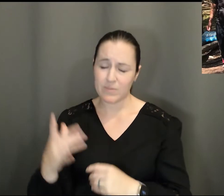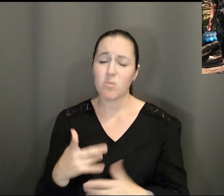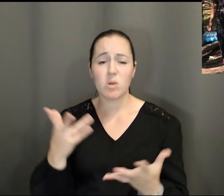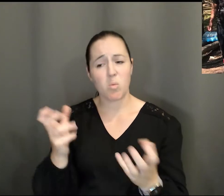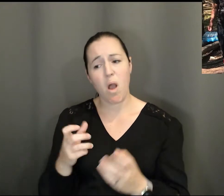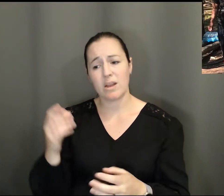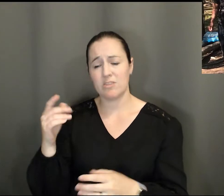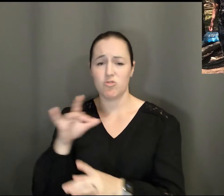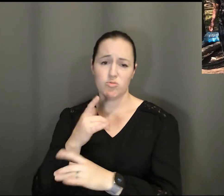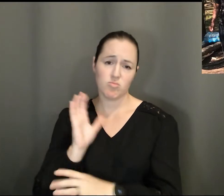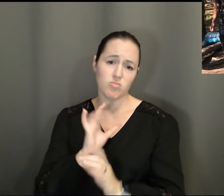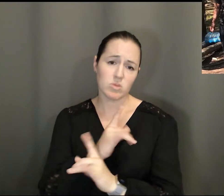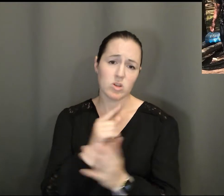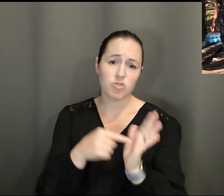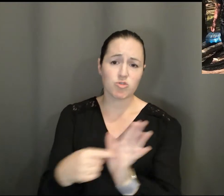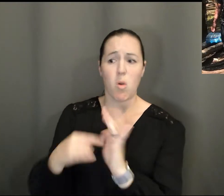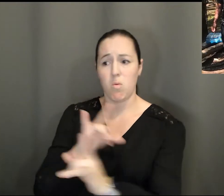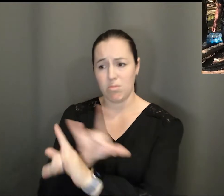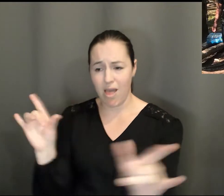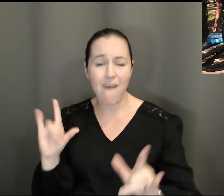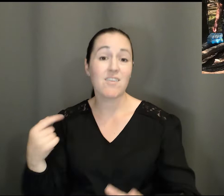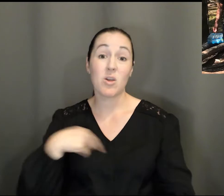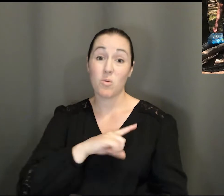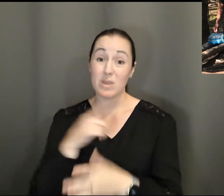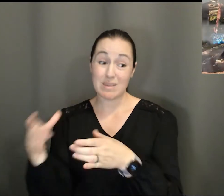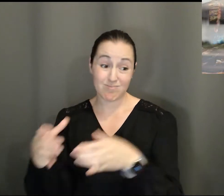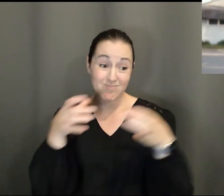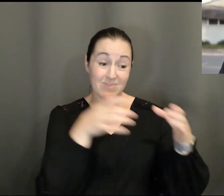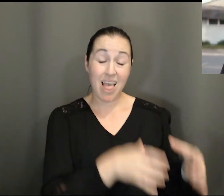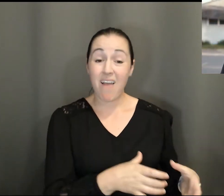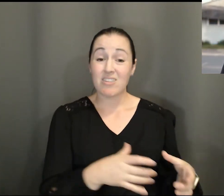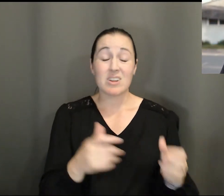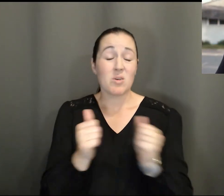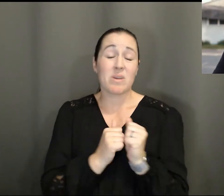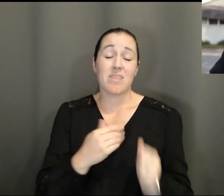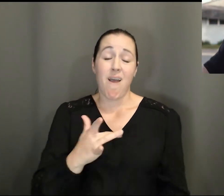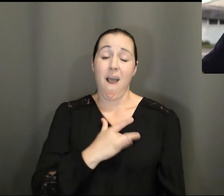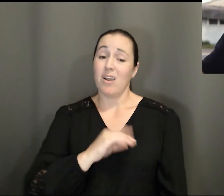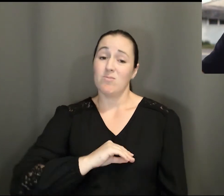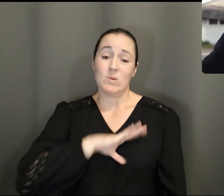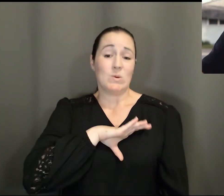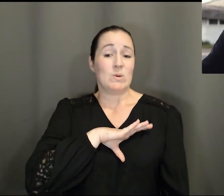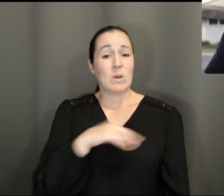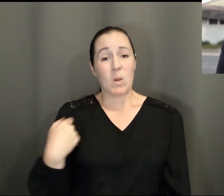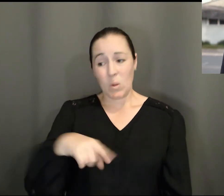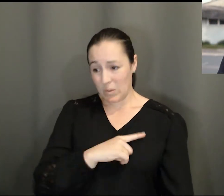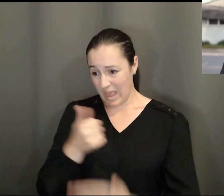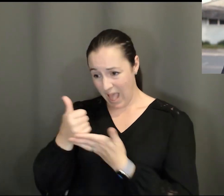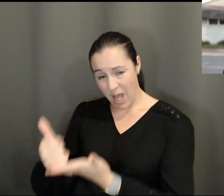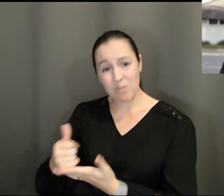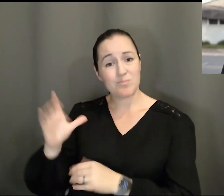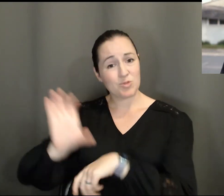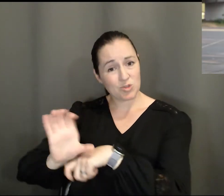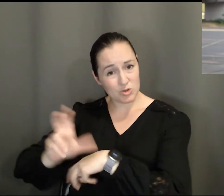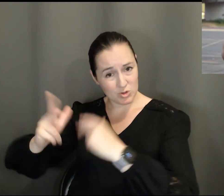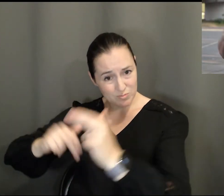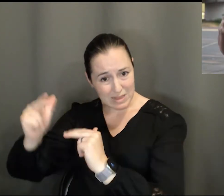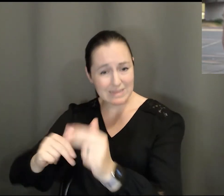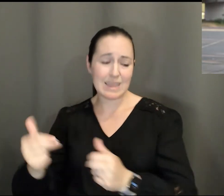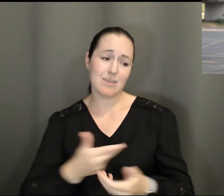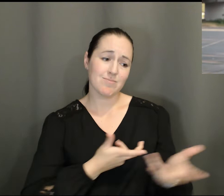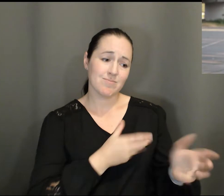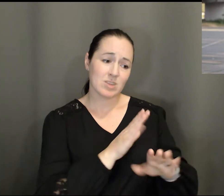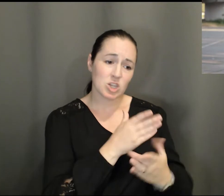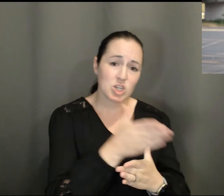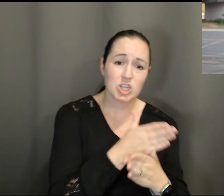often overlooked individuals to know that they're seen and loved. What a powerful trip. Our team left with full hearts, knowing that God worked through us to